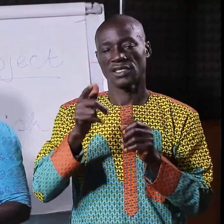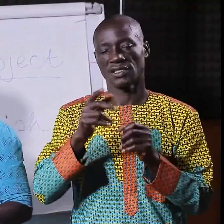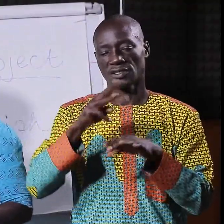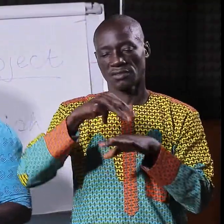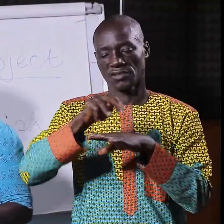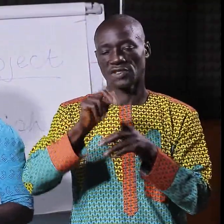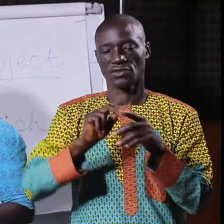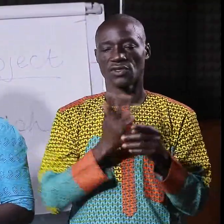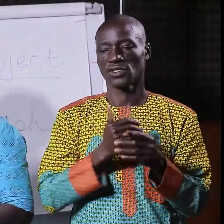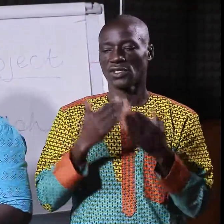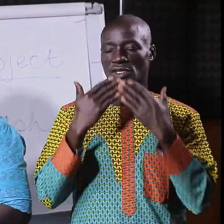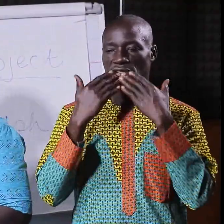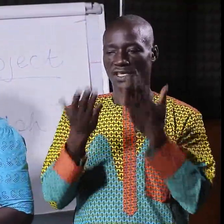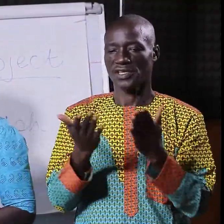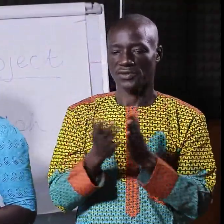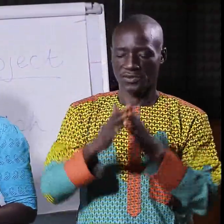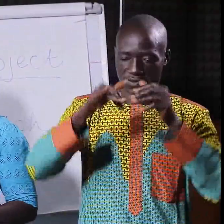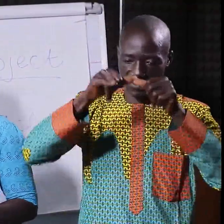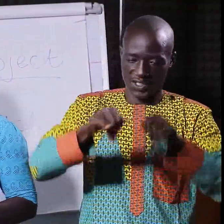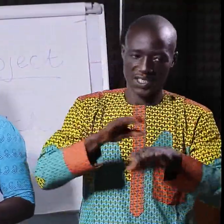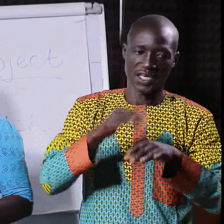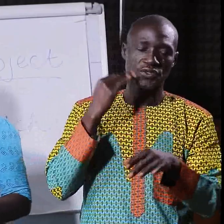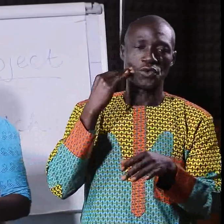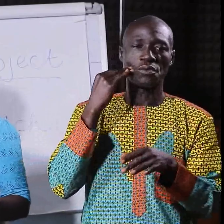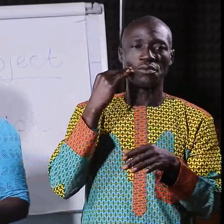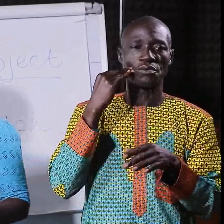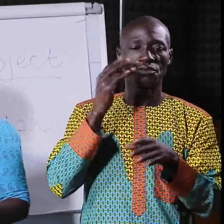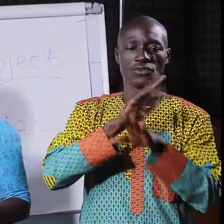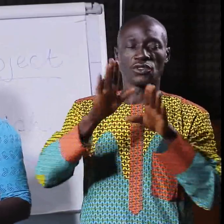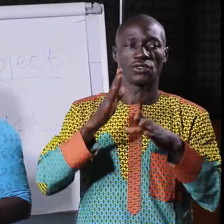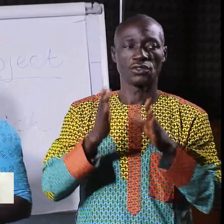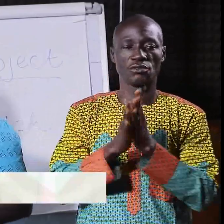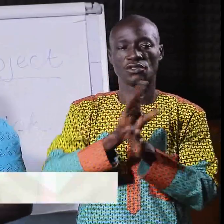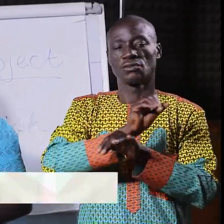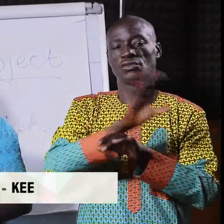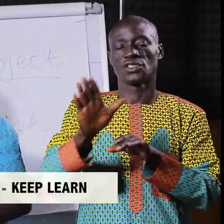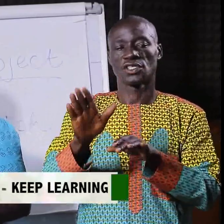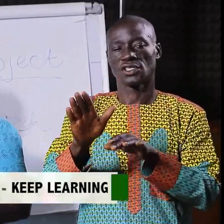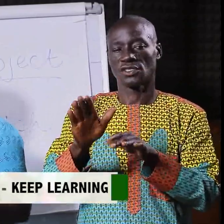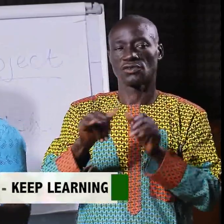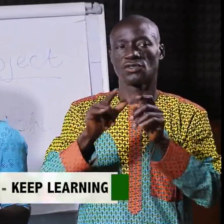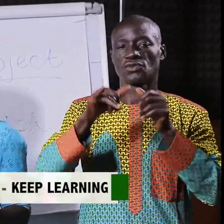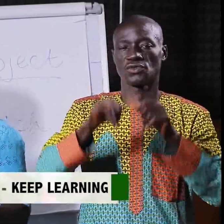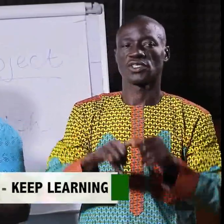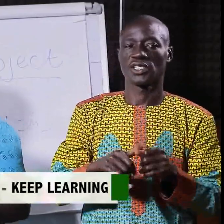clarifications in any way. Remember, COVID-19 is real. Stay home,